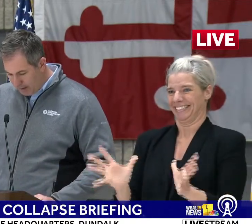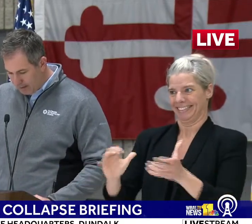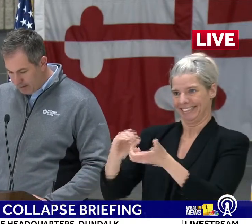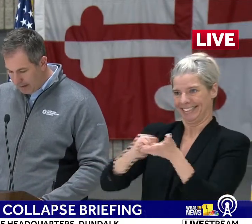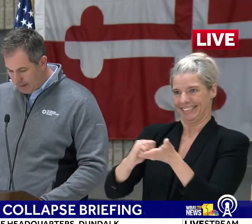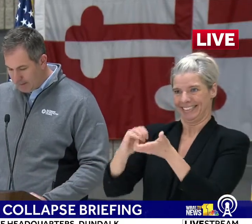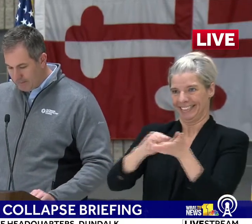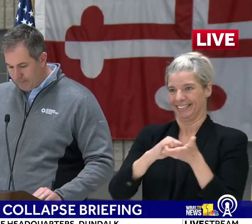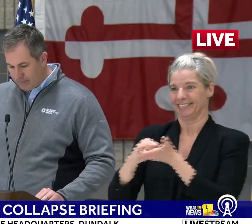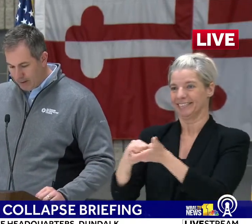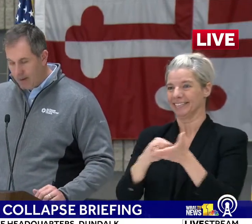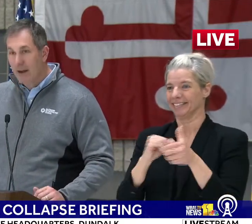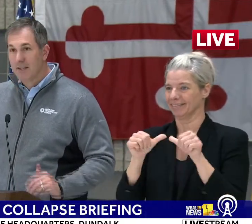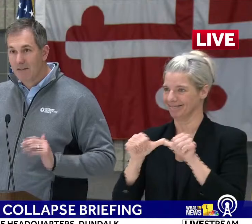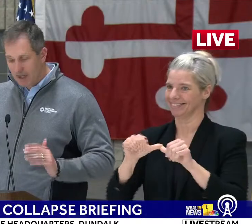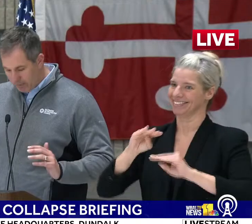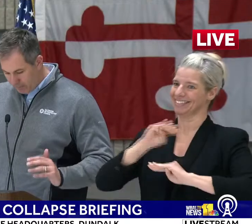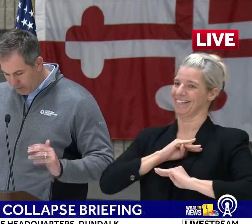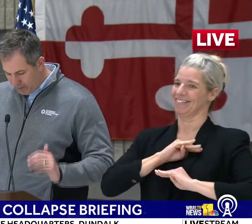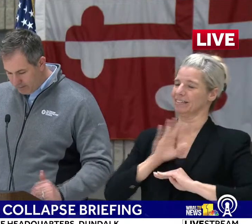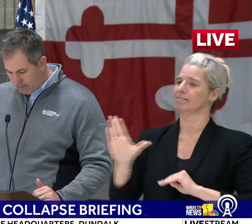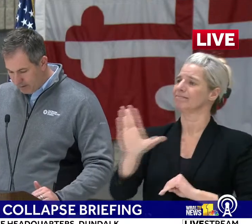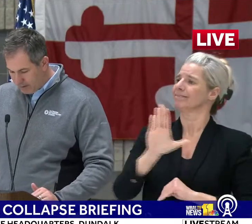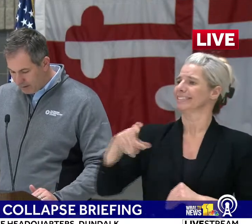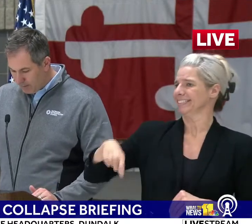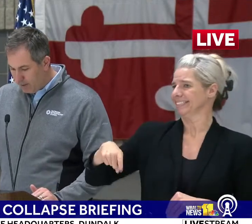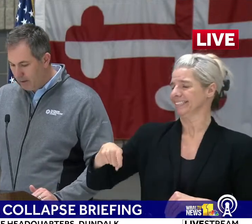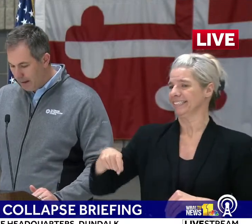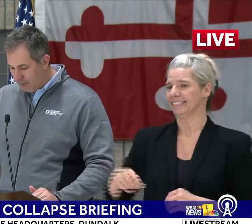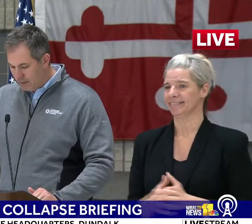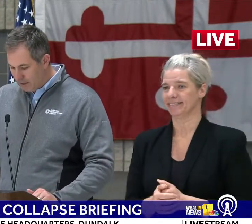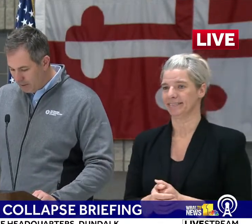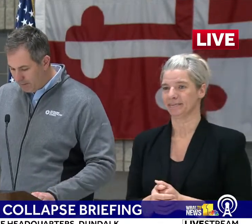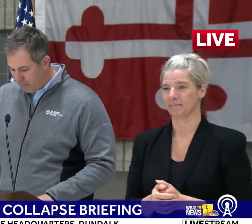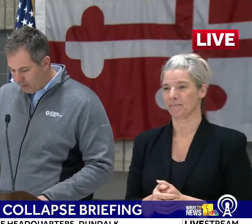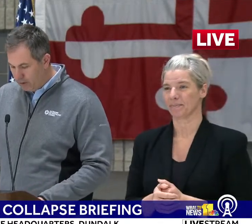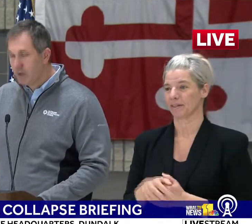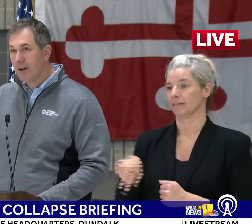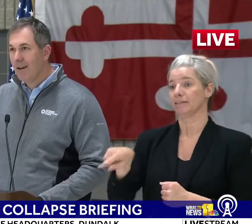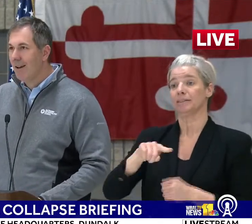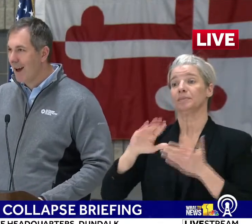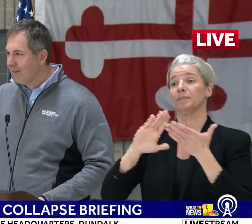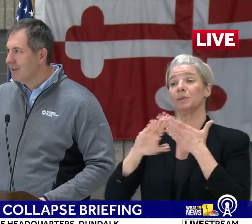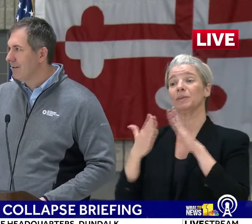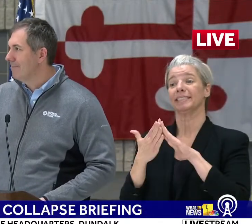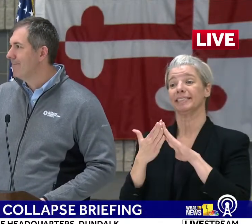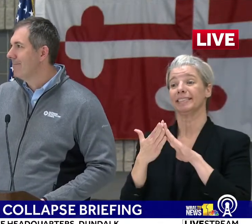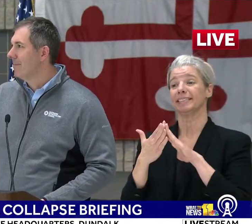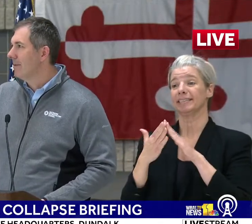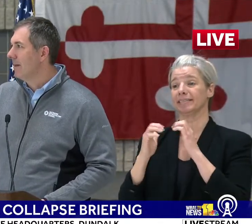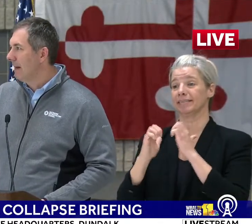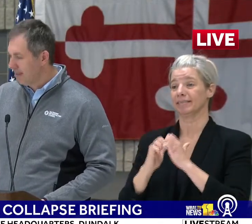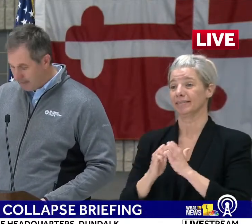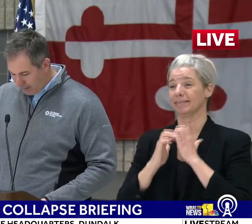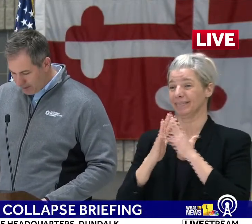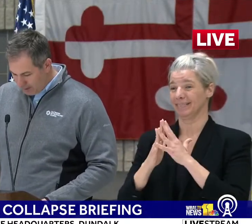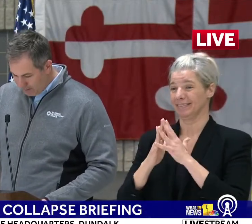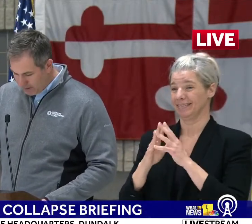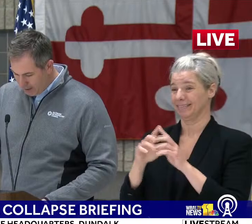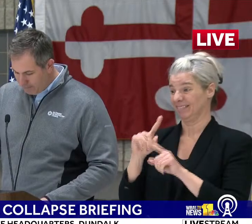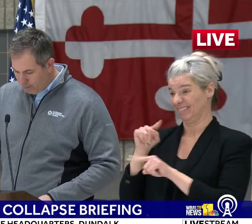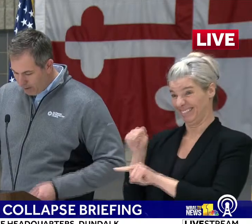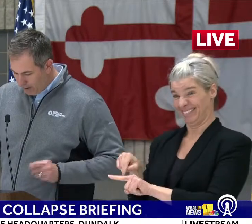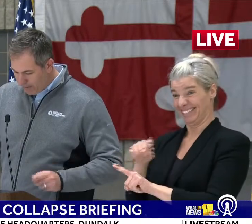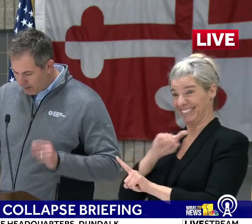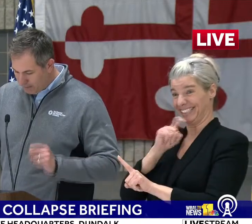and continue to meet the need. As I've said before, this is a community that was literally forged out of steel. And that